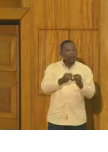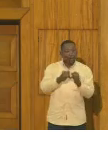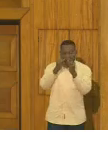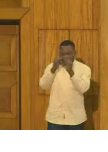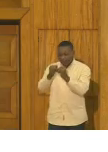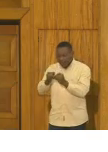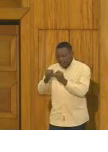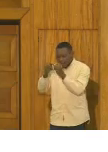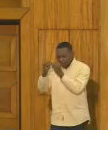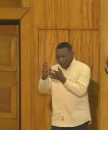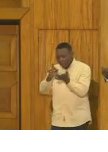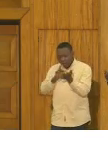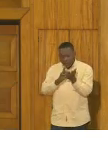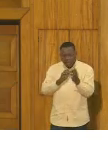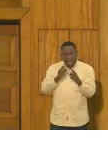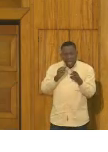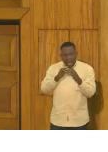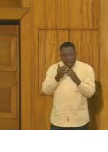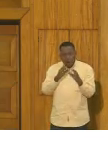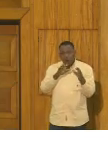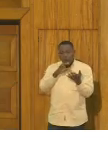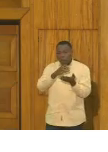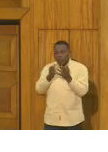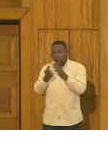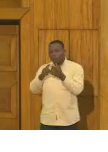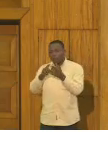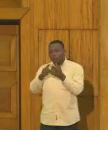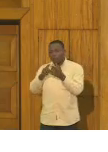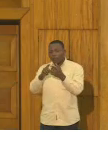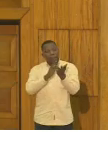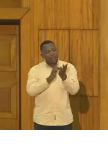it compares with other characteristics in determining how